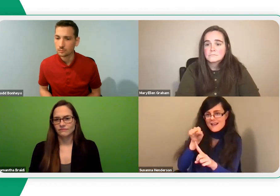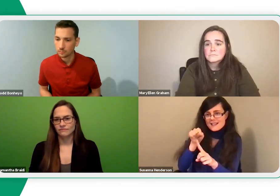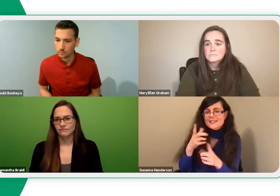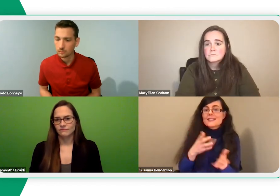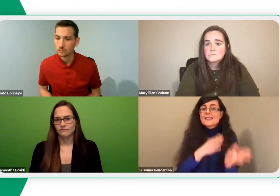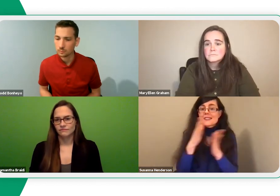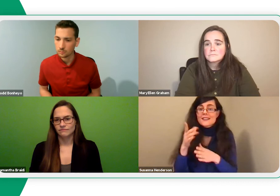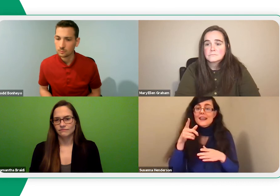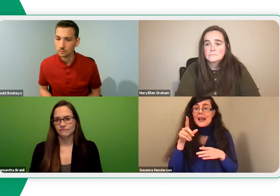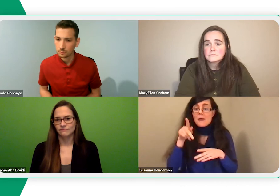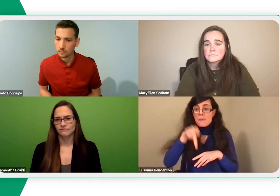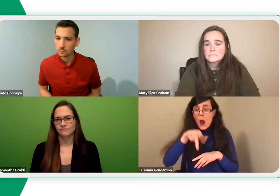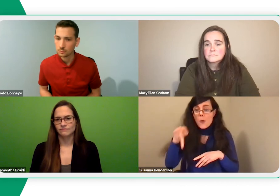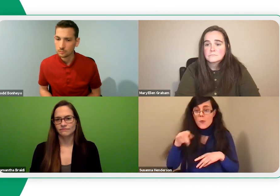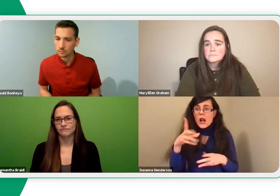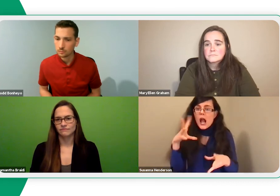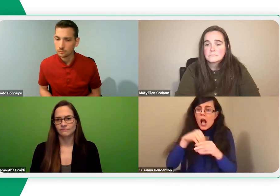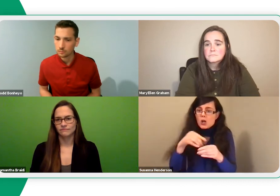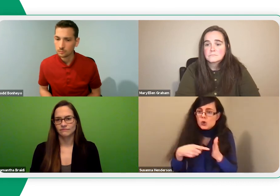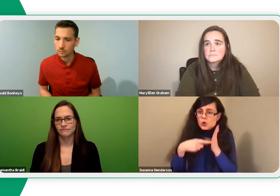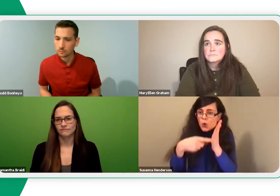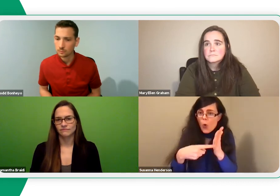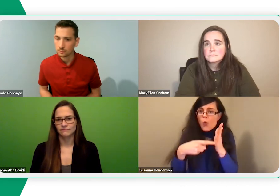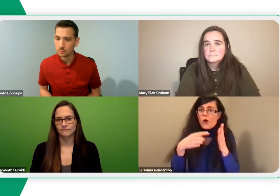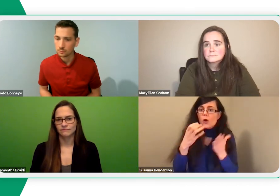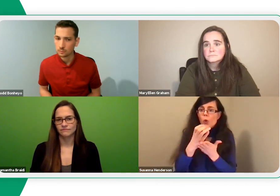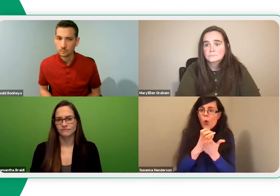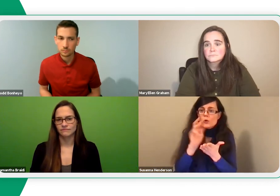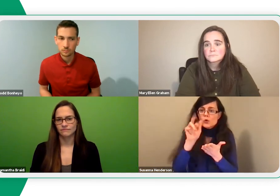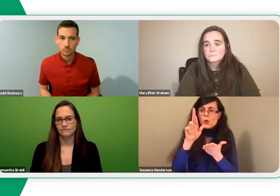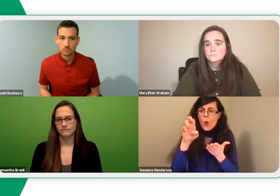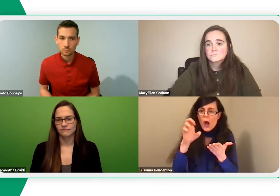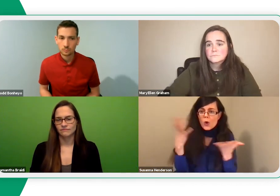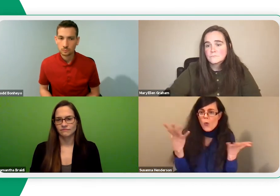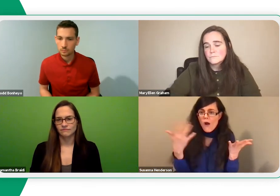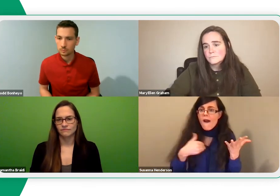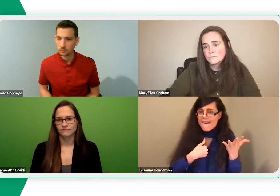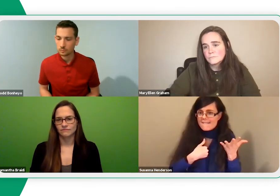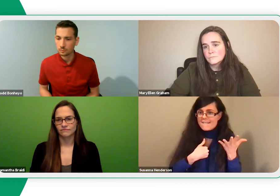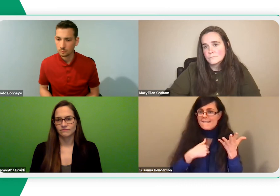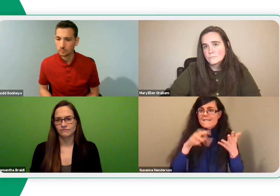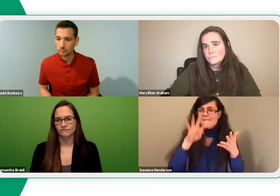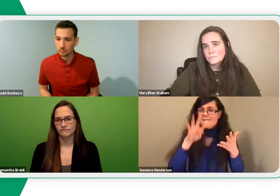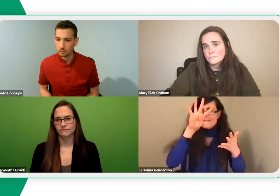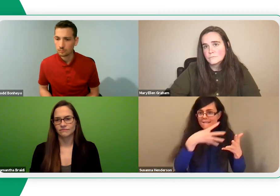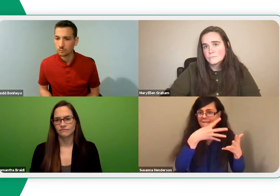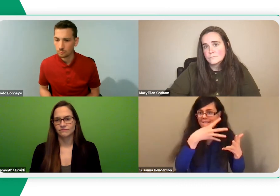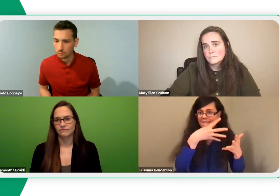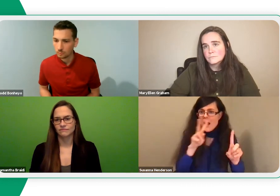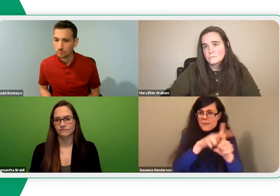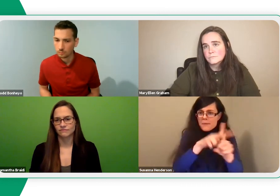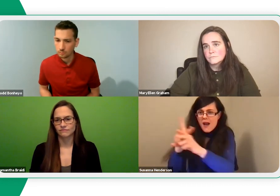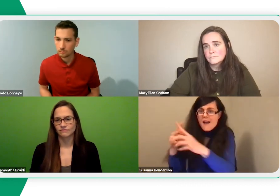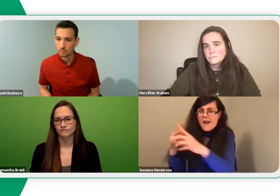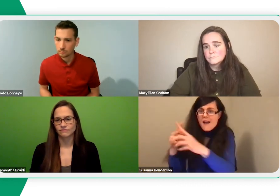and why, and explaining why some of these are better than other. The PowerPoint shows the courses that we